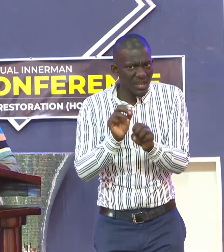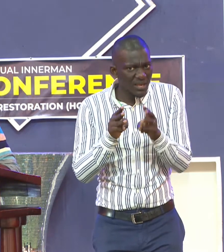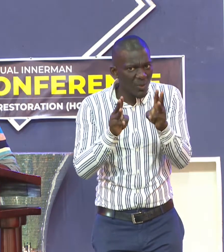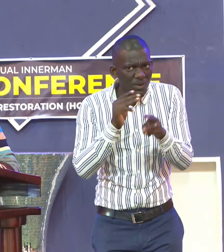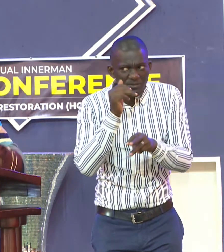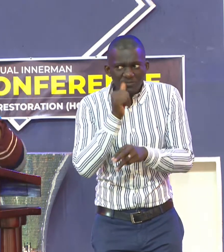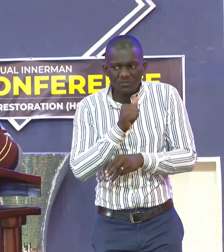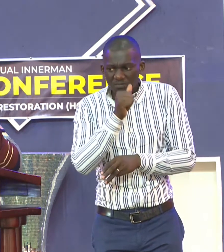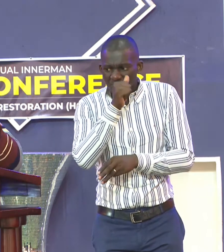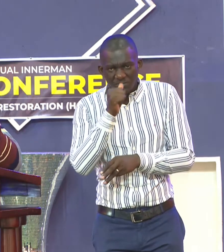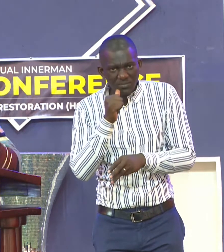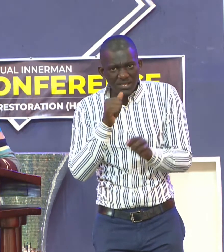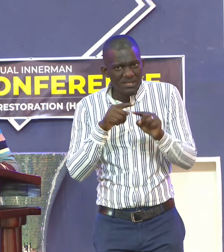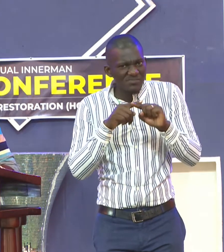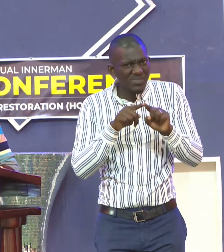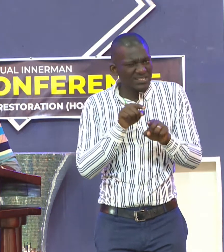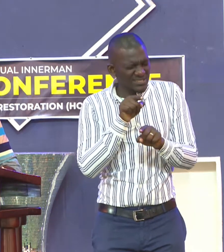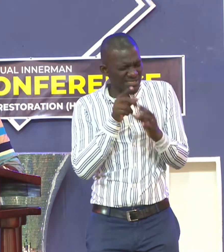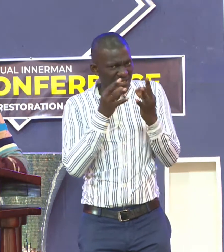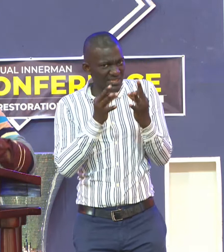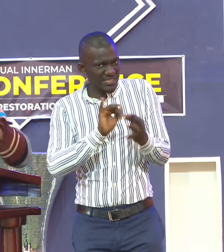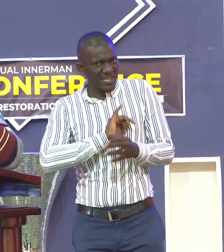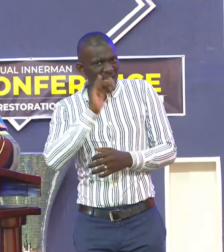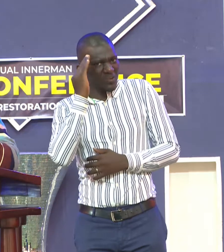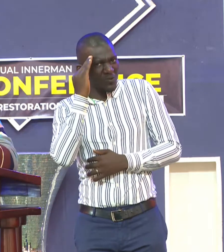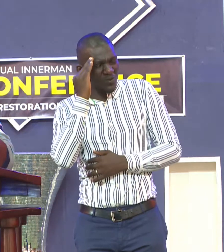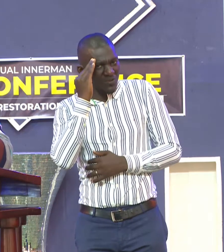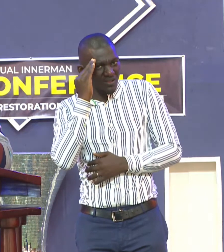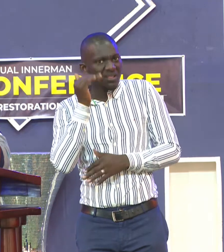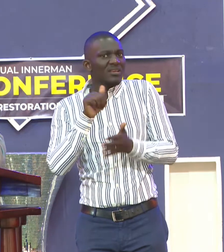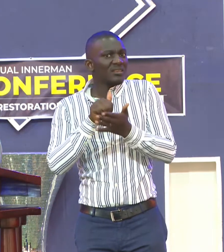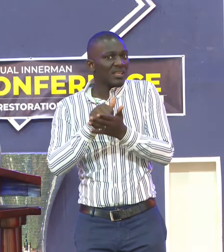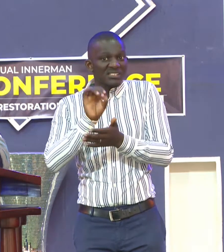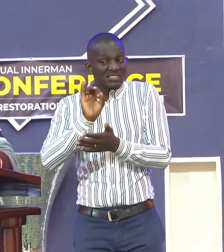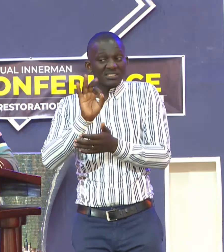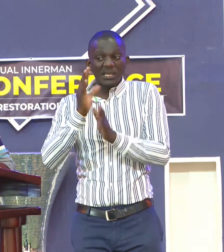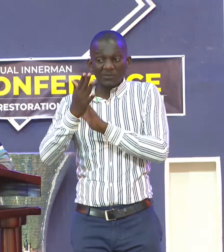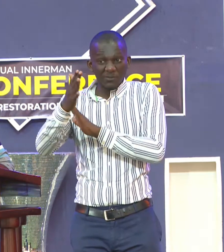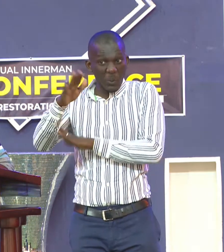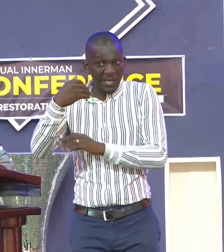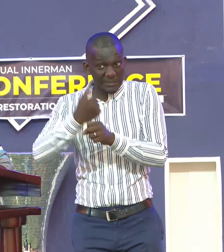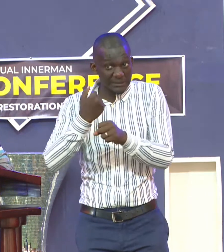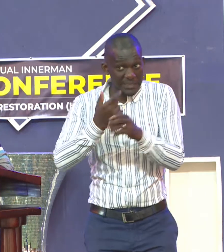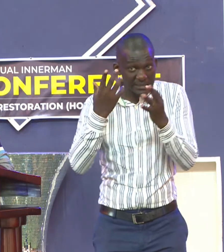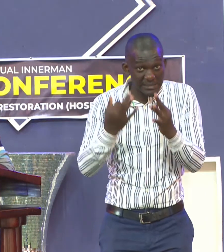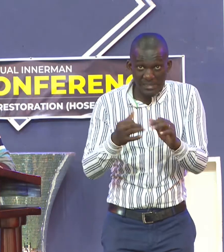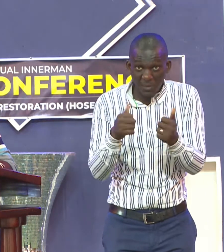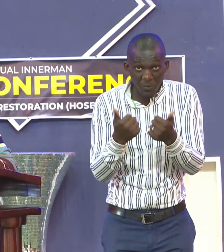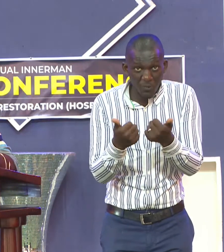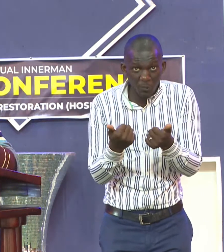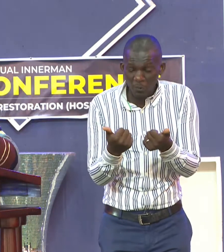In a secret way. But only this I know. That before the Lord